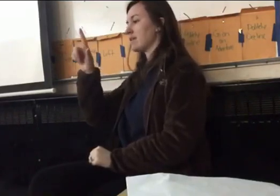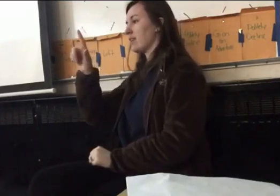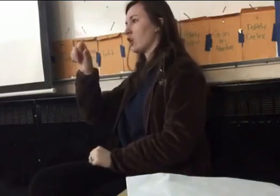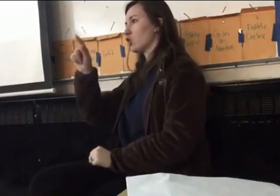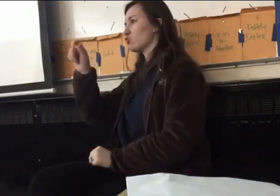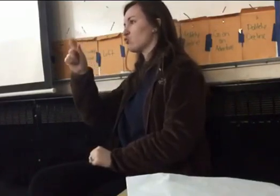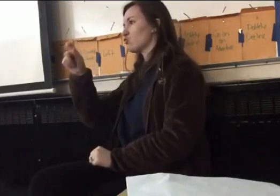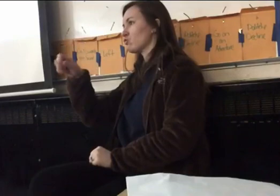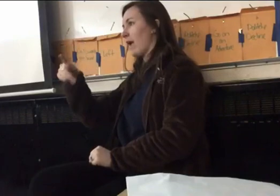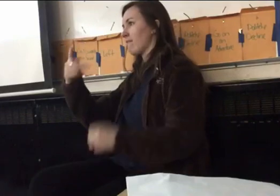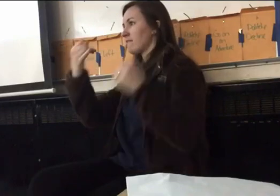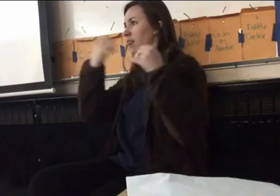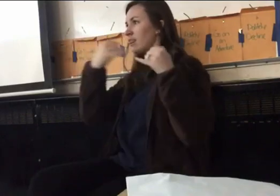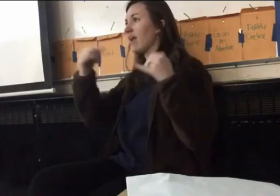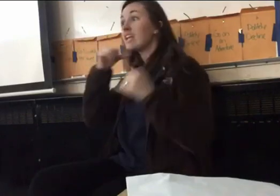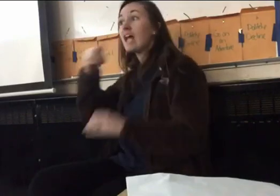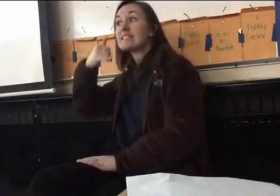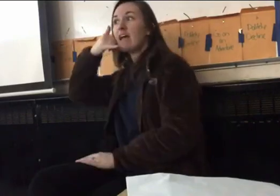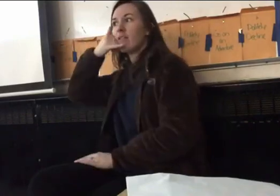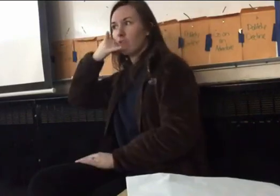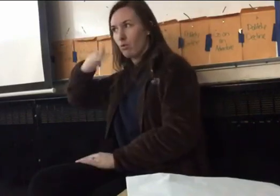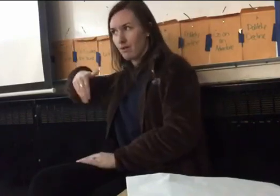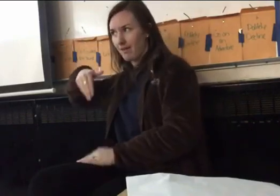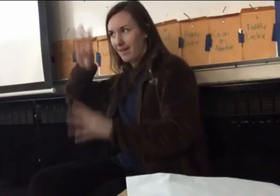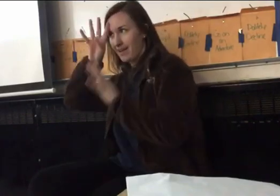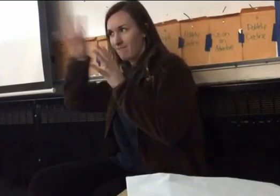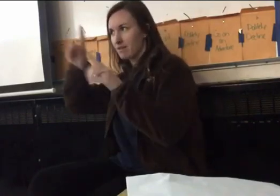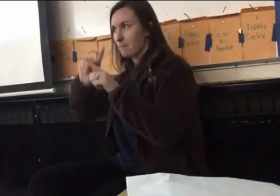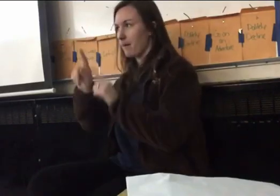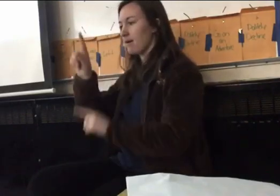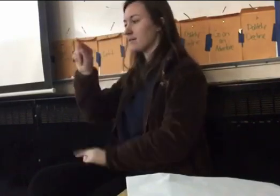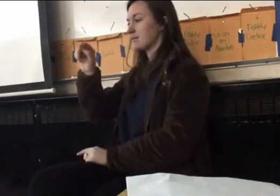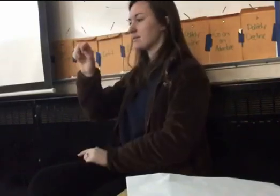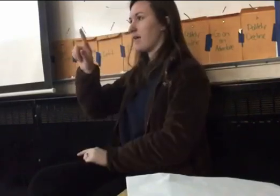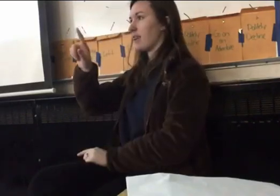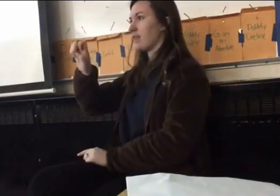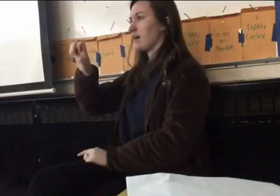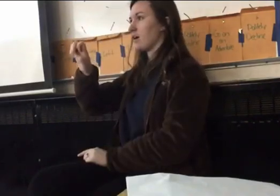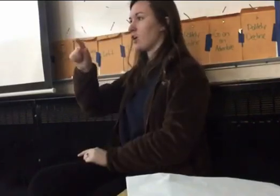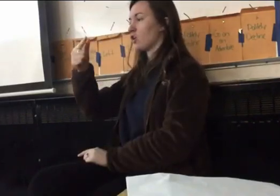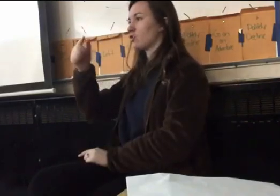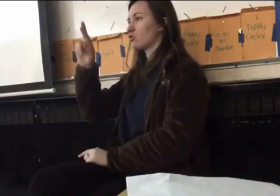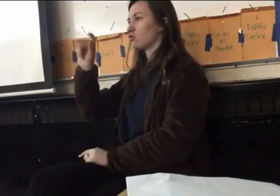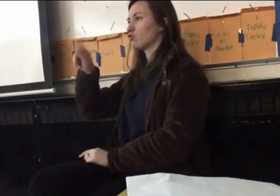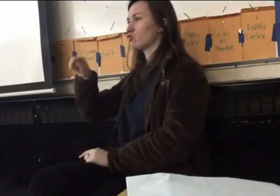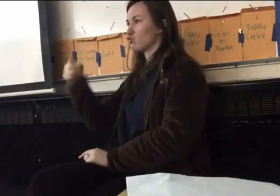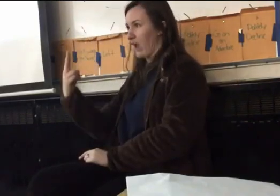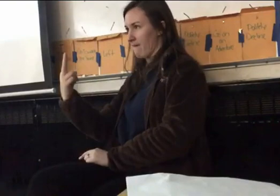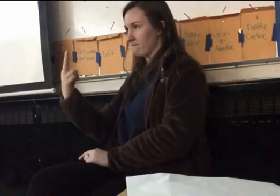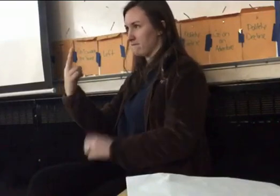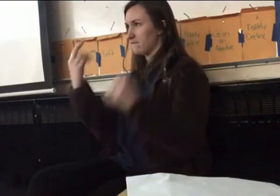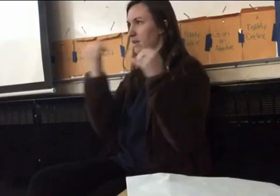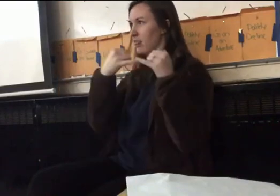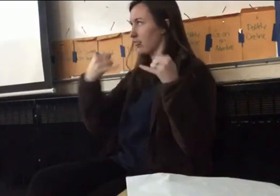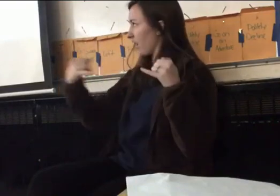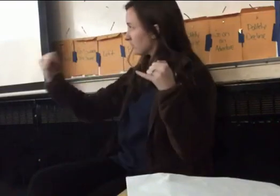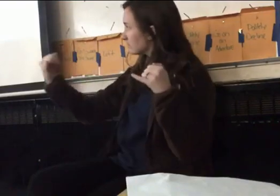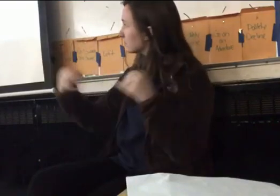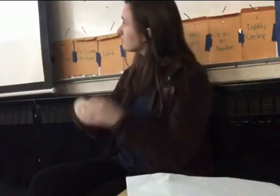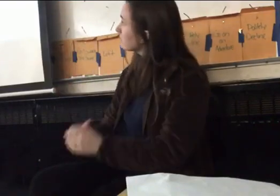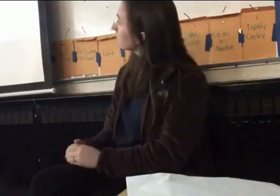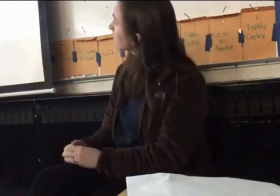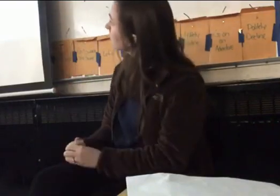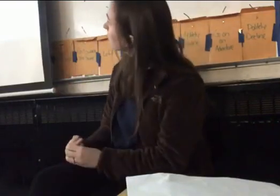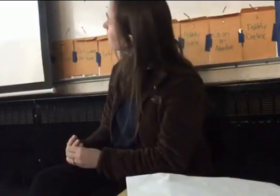well. Over here, what is this? Rivers and It's specifically a specific city that looks